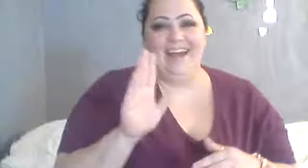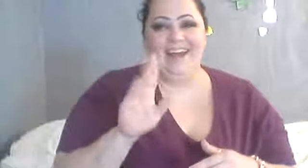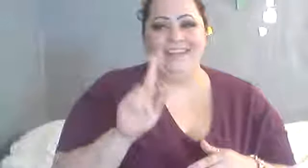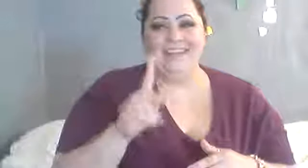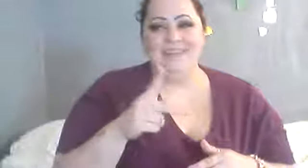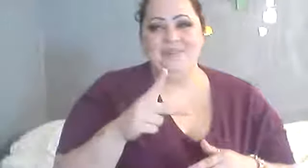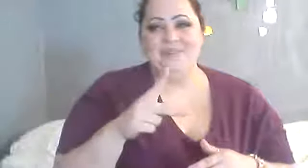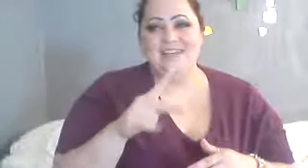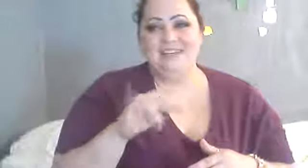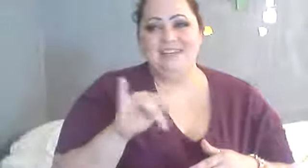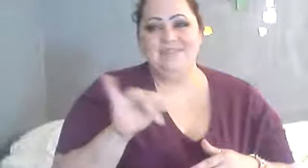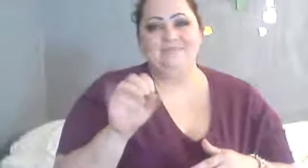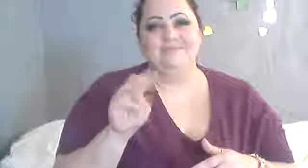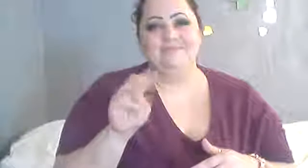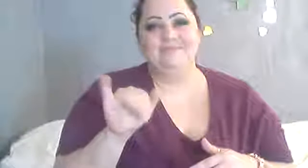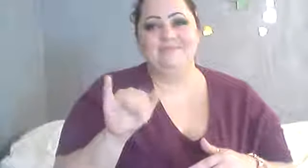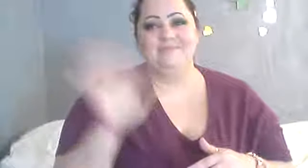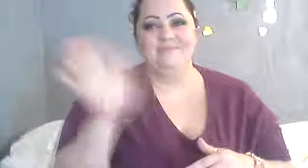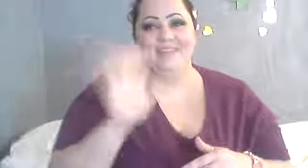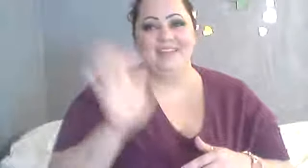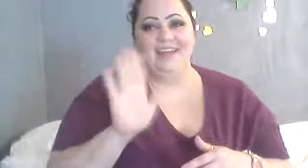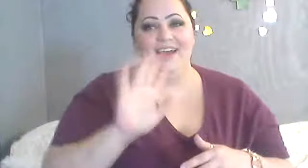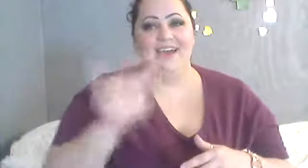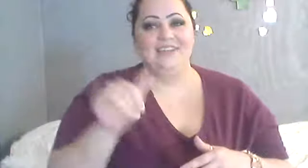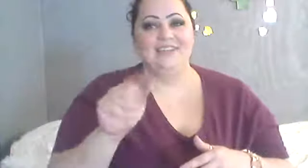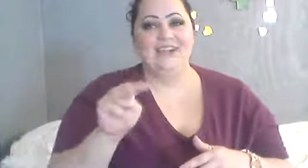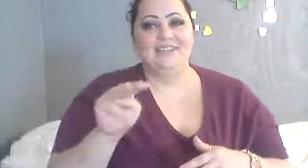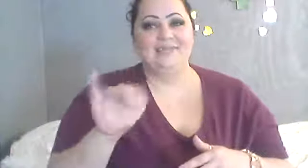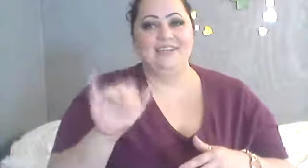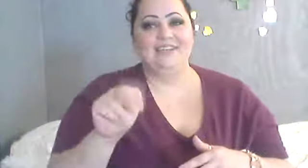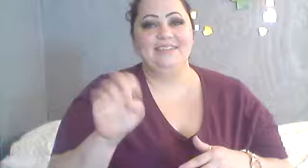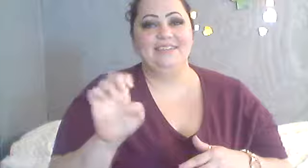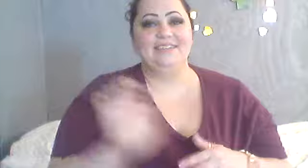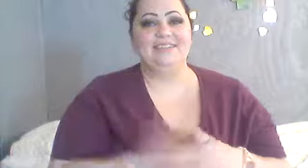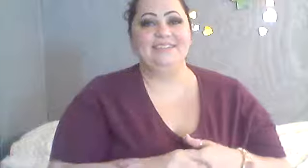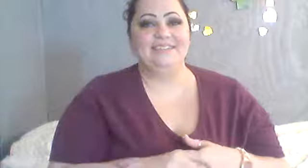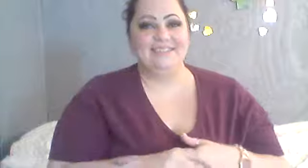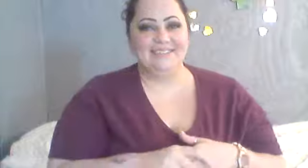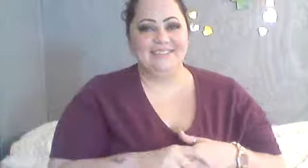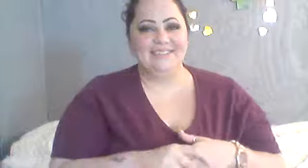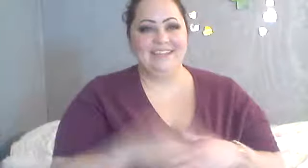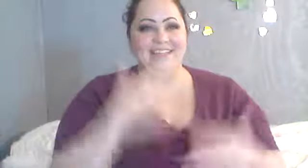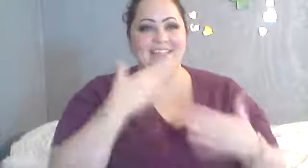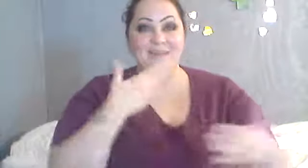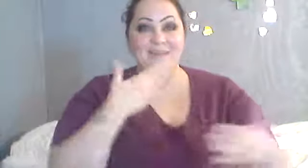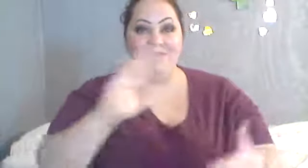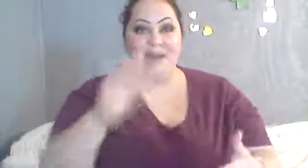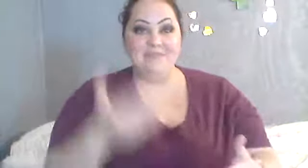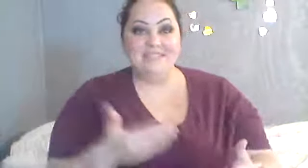Hi, Kiyomi. Hi, Jasmine. Thank you for coming